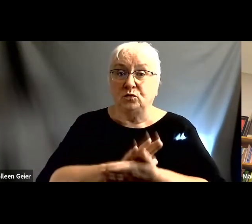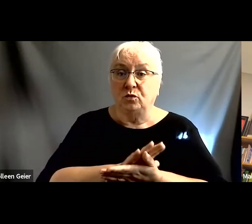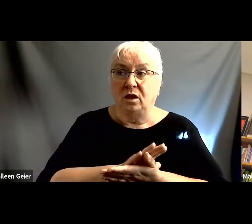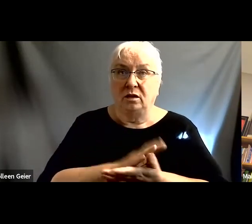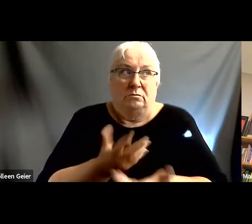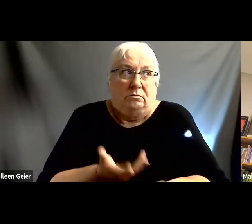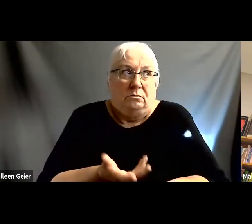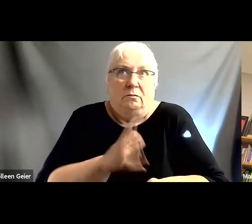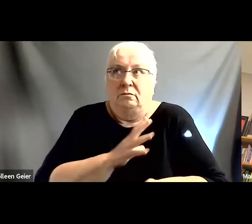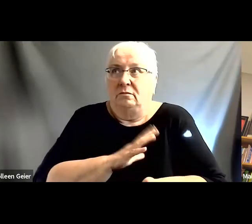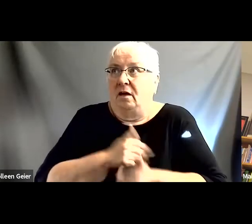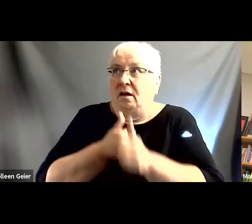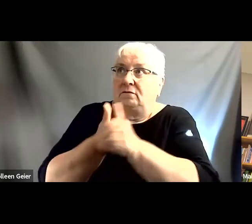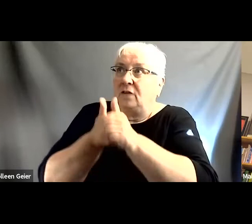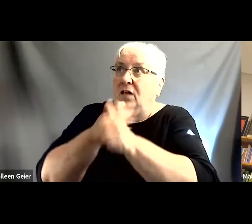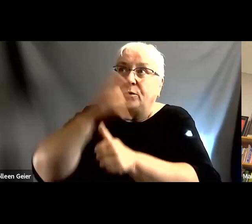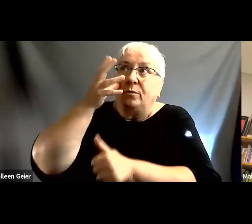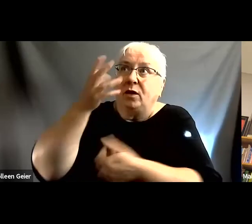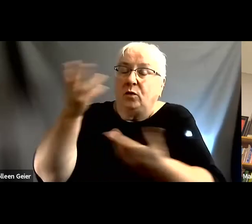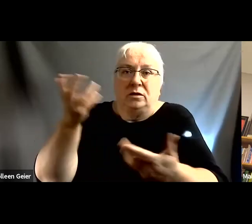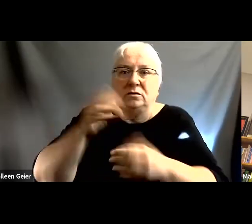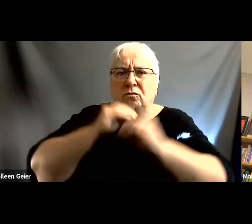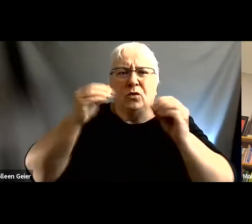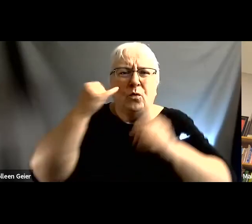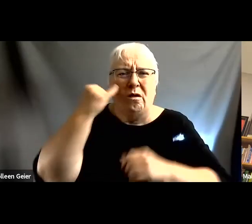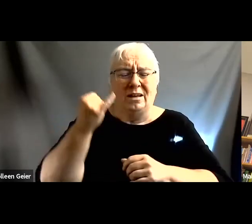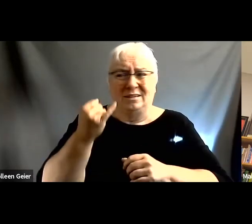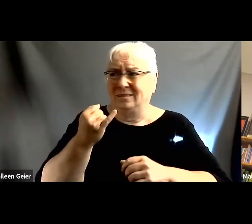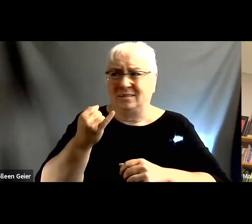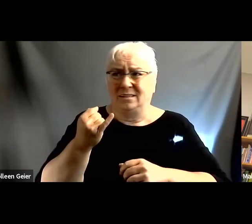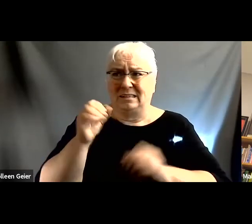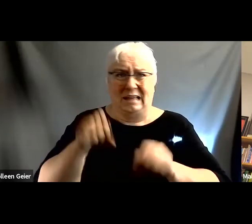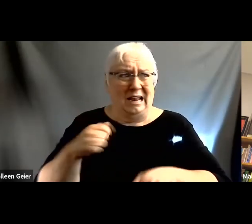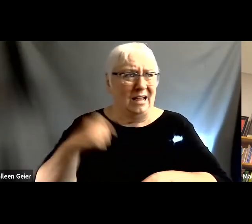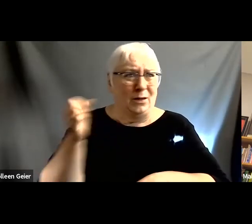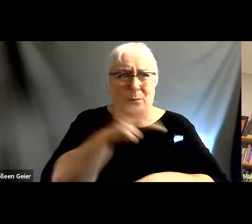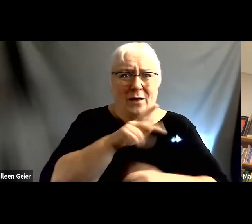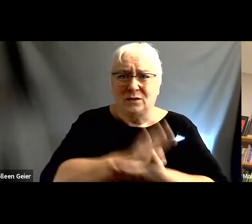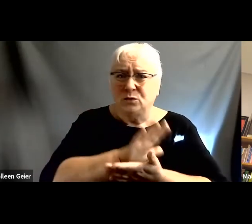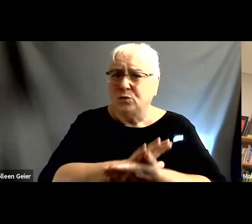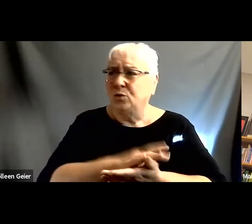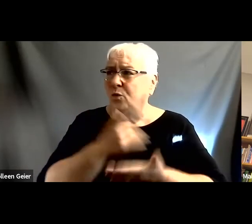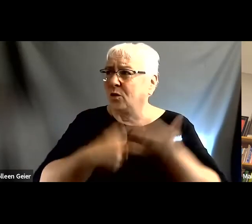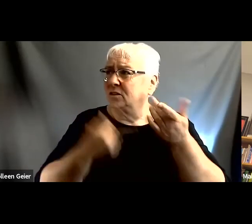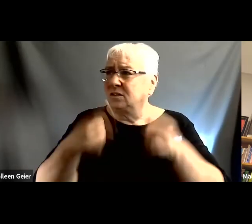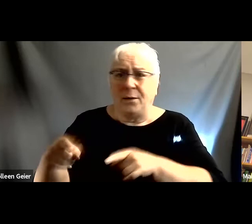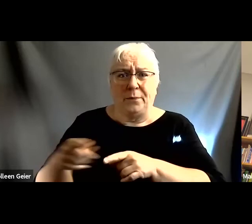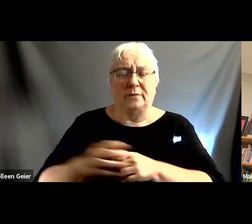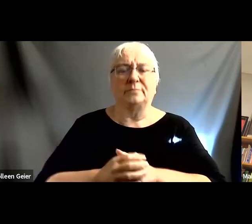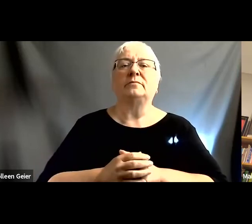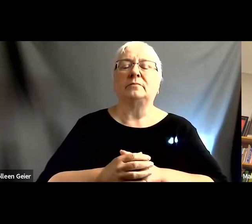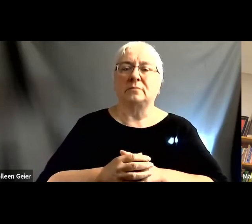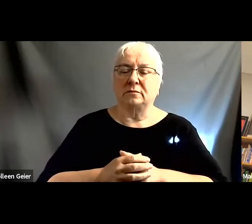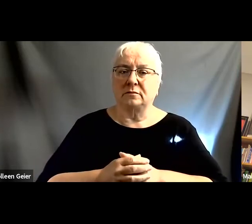back, or were they in schools at all before this. So one of the things that came to light was that 1 billion